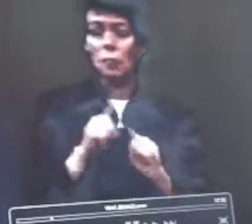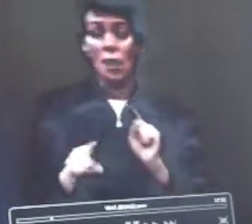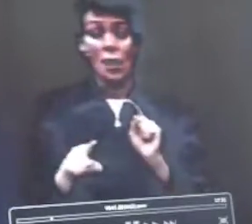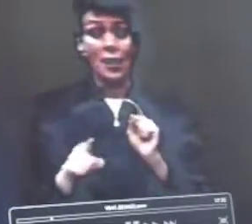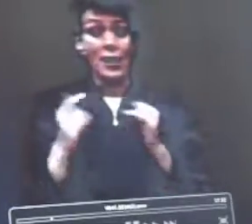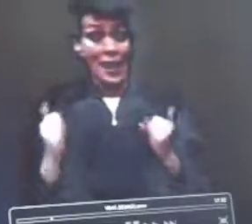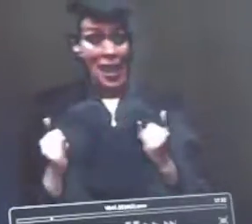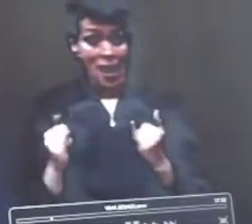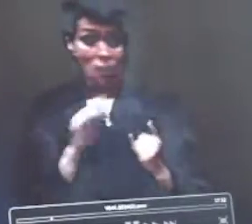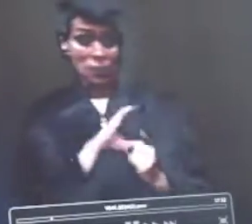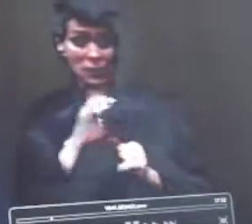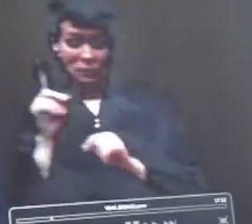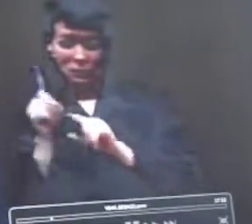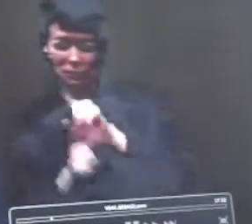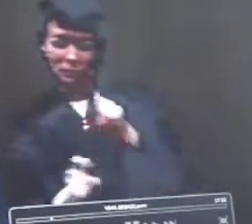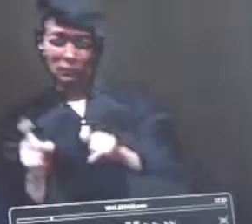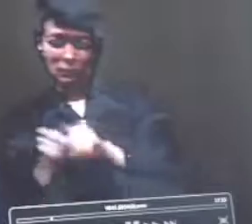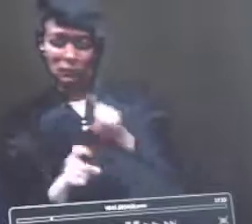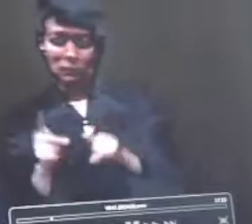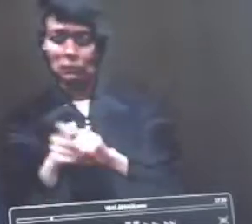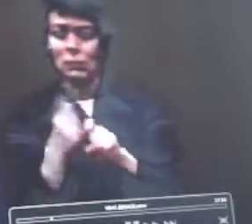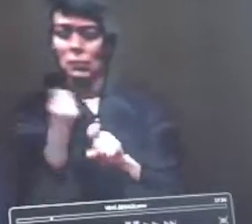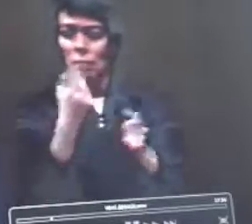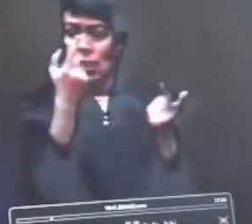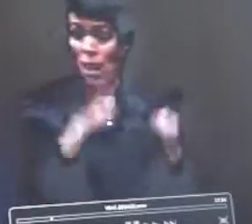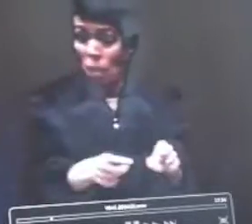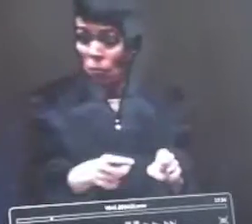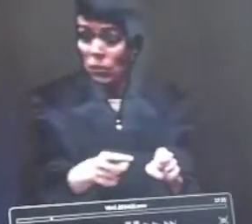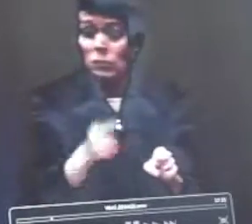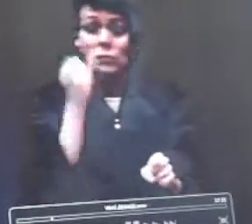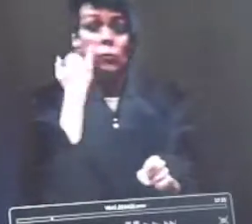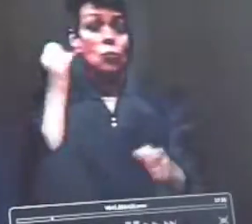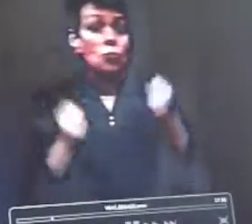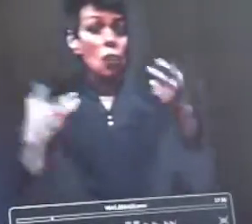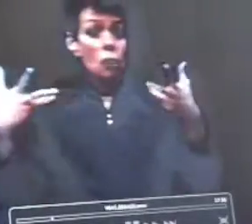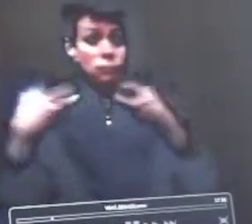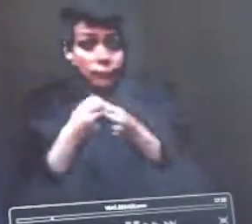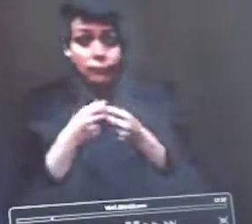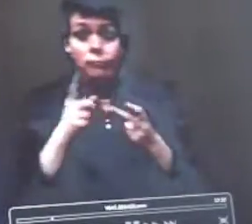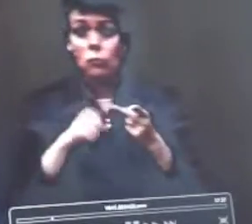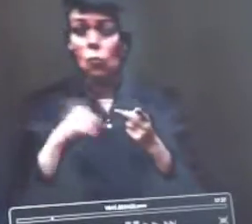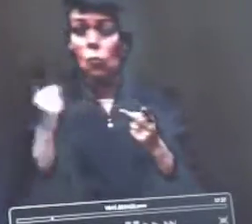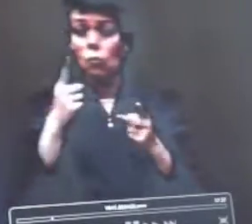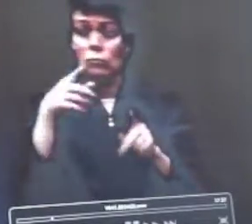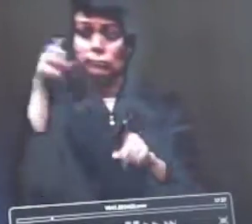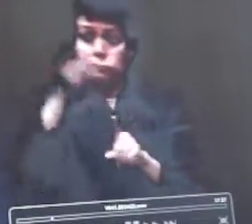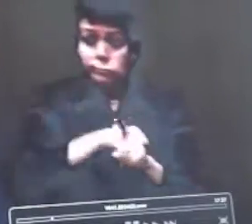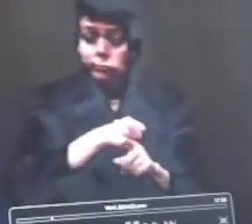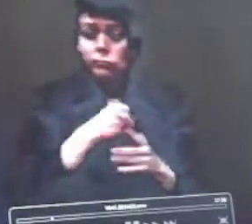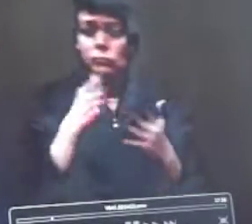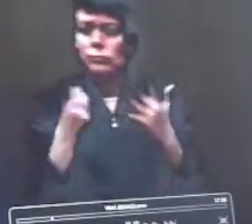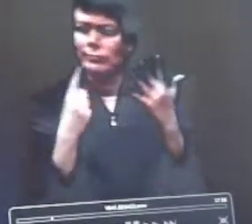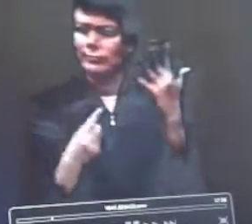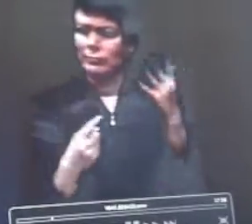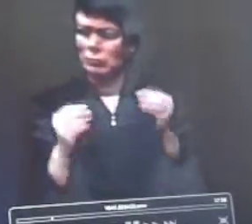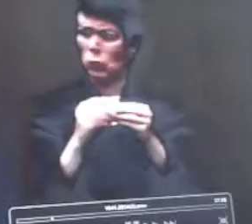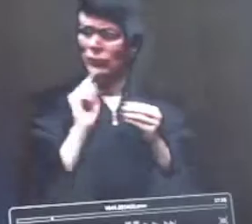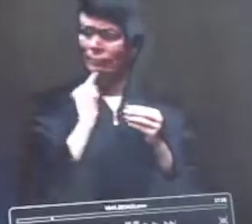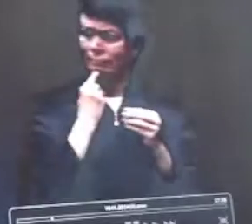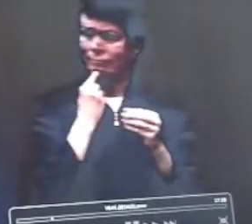and so that lends itself to simultaneous. But when the police officer interviews the person about a car